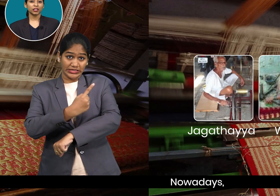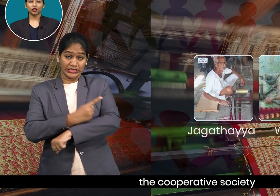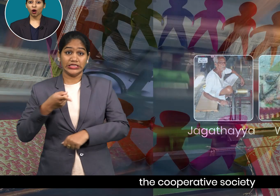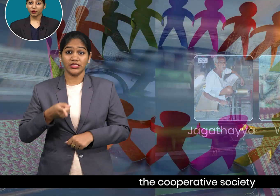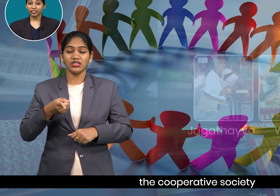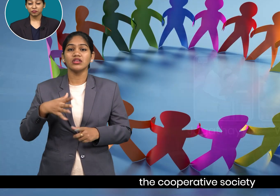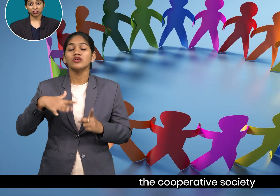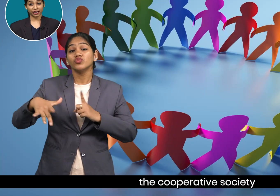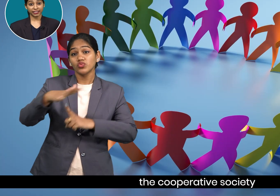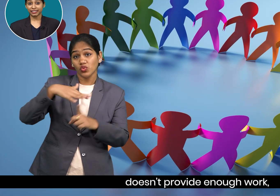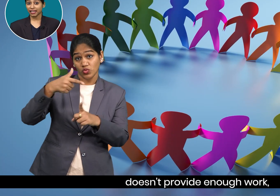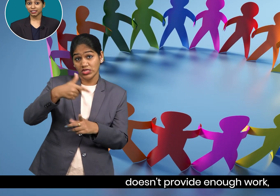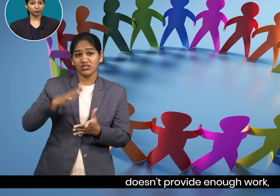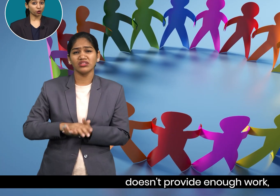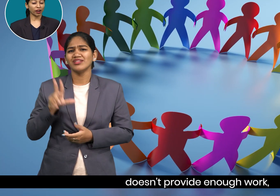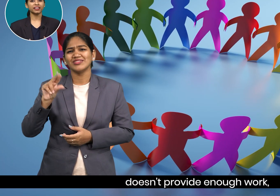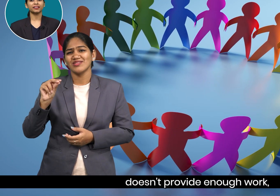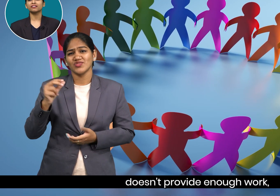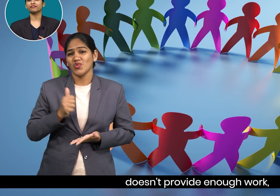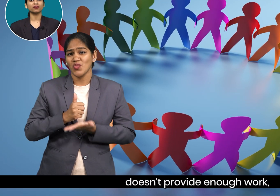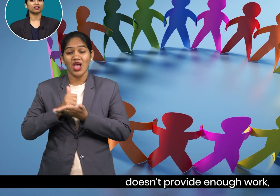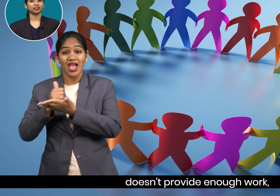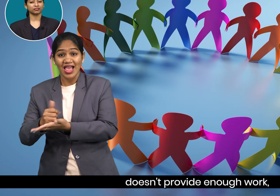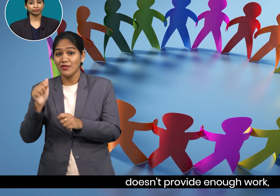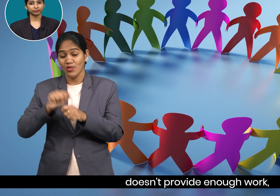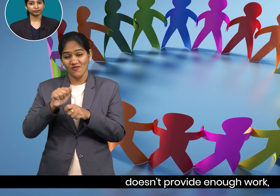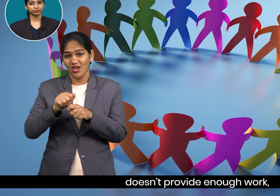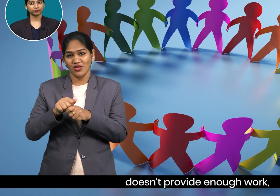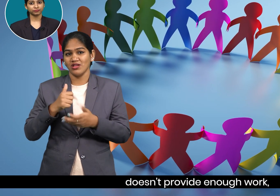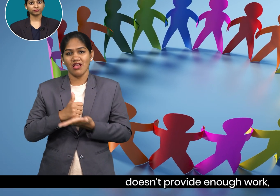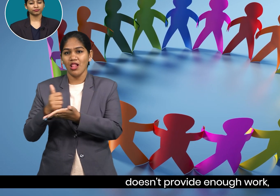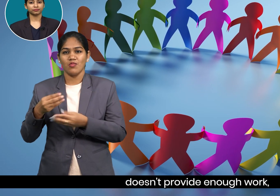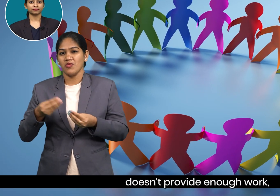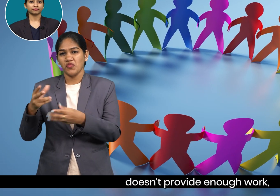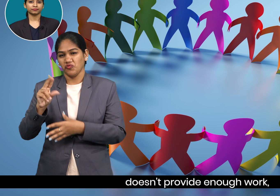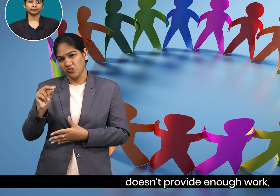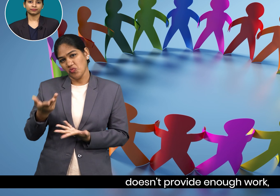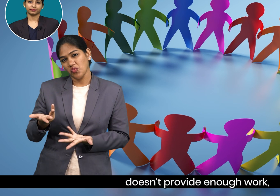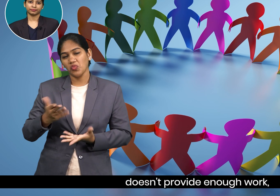Nowadays, the cooperative society doesn't provide enough work.